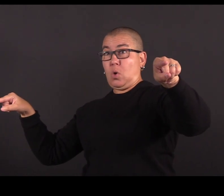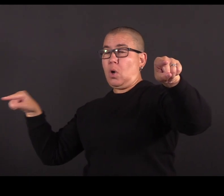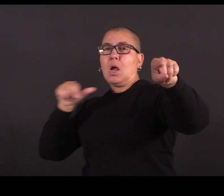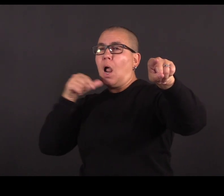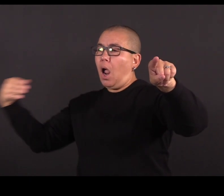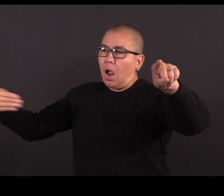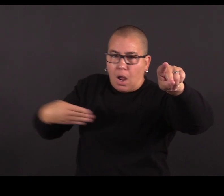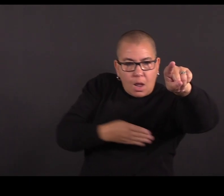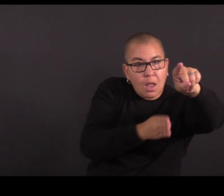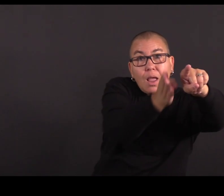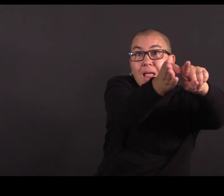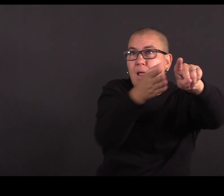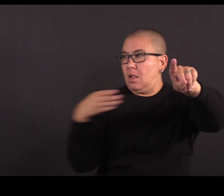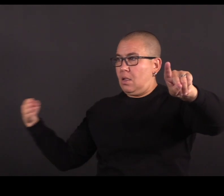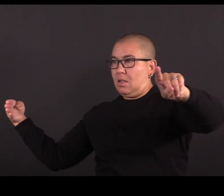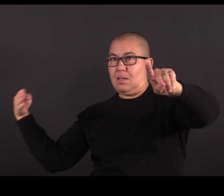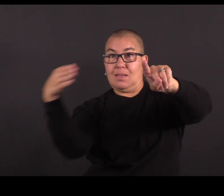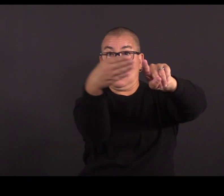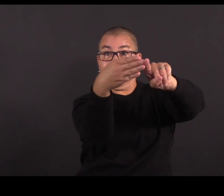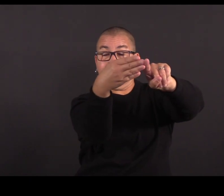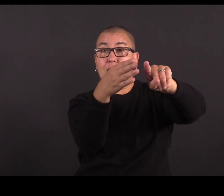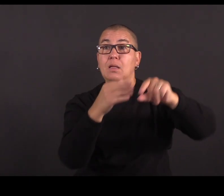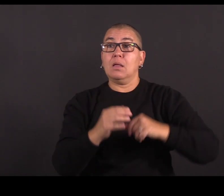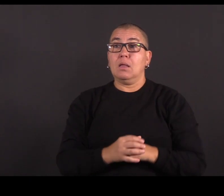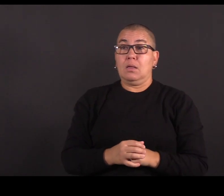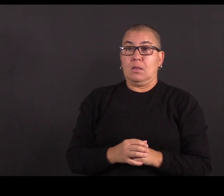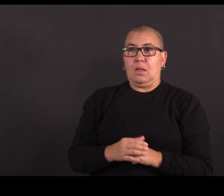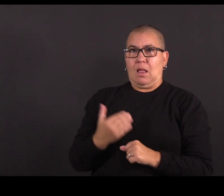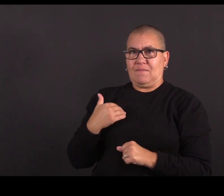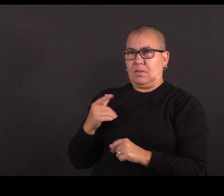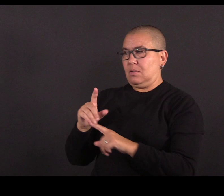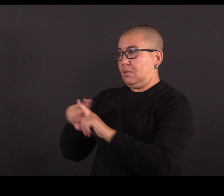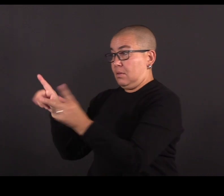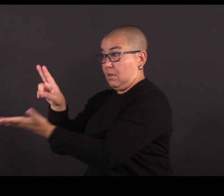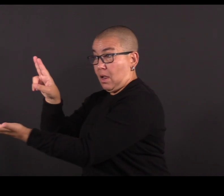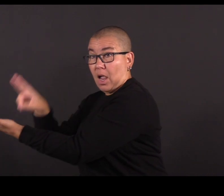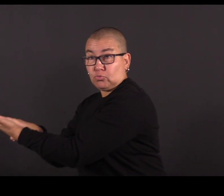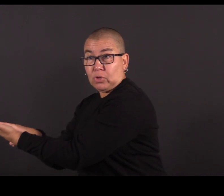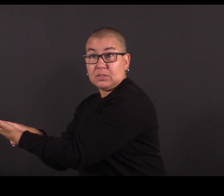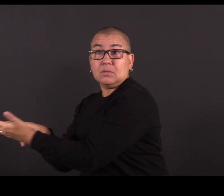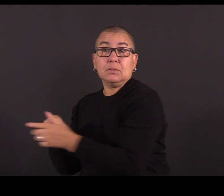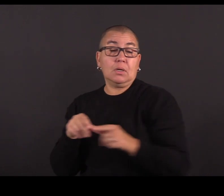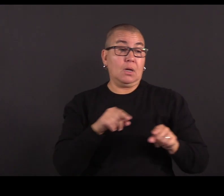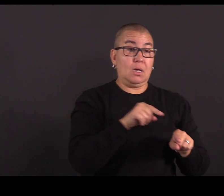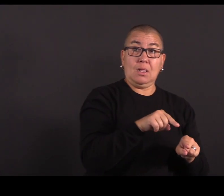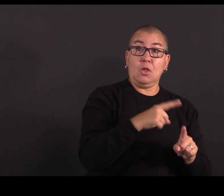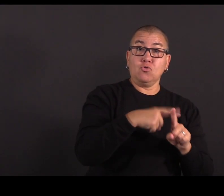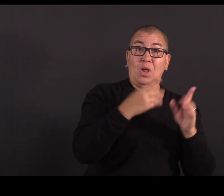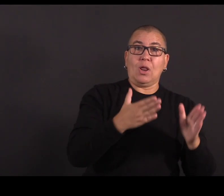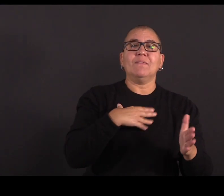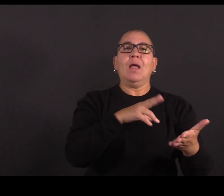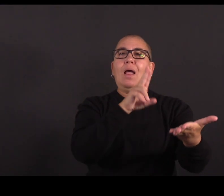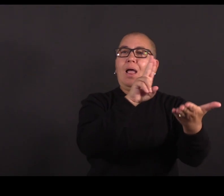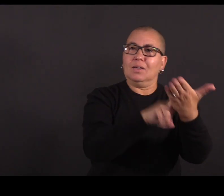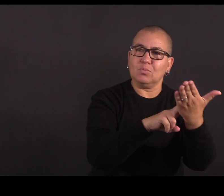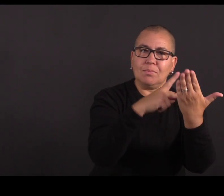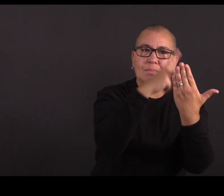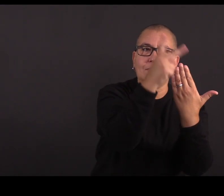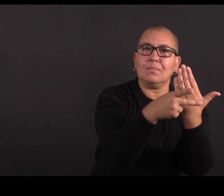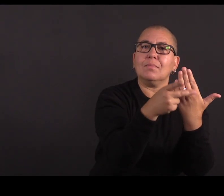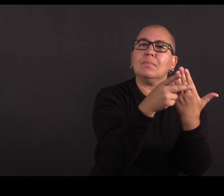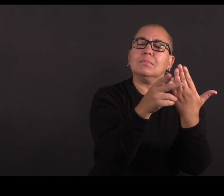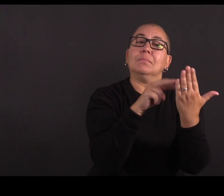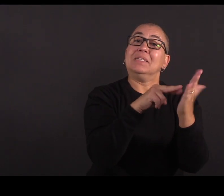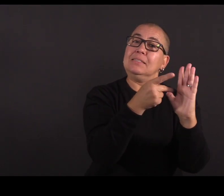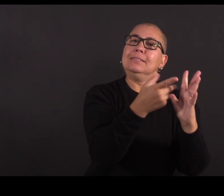the provider has a separate contract with the landlord through which they assume some of the risk or responsibilities related to the unit.